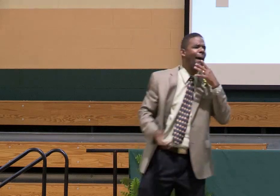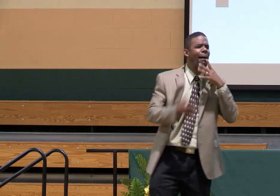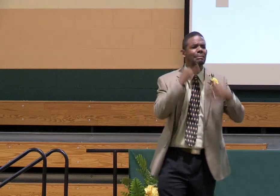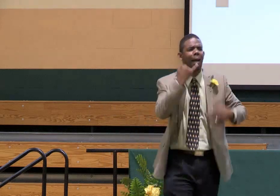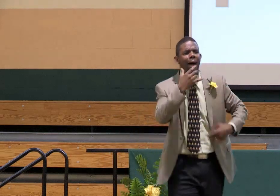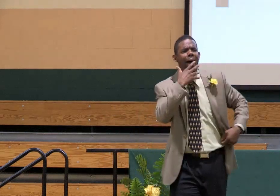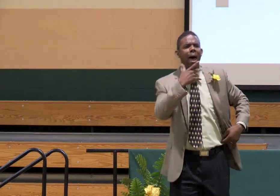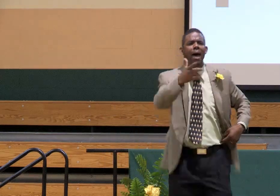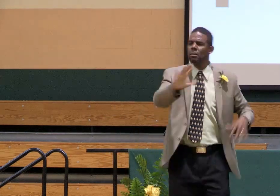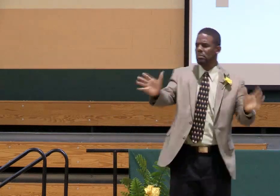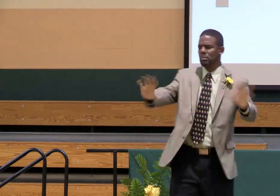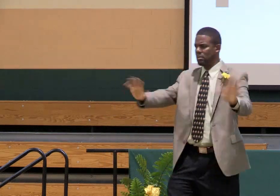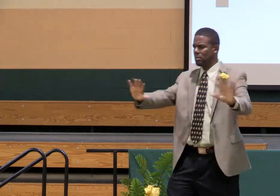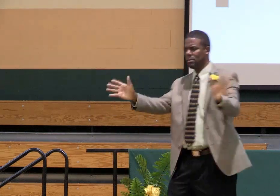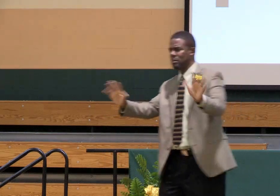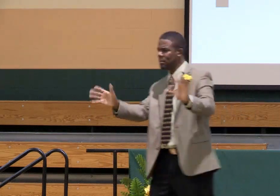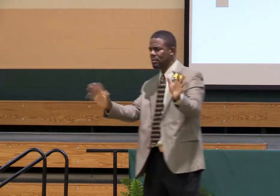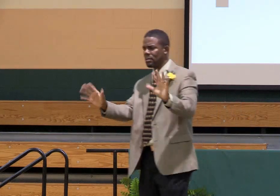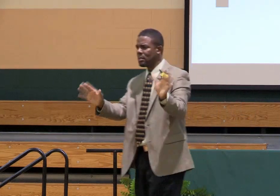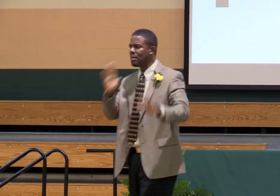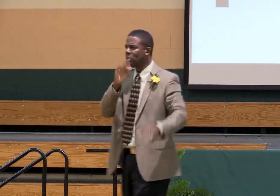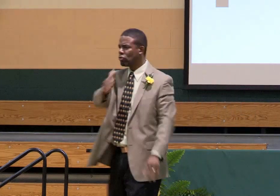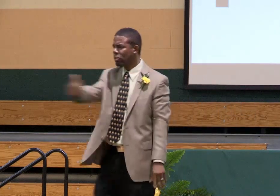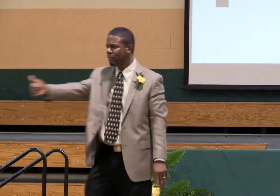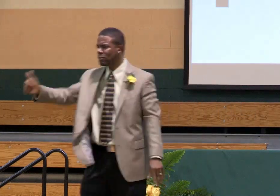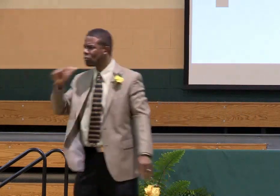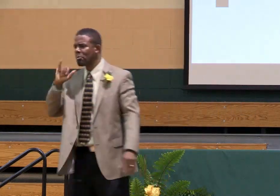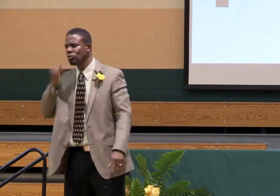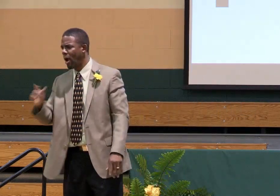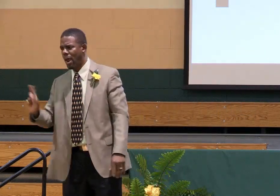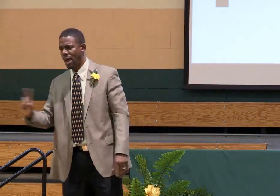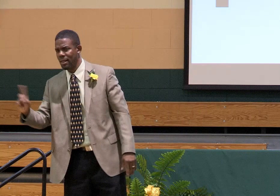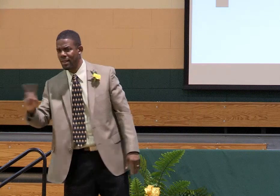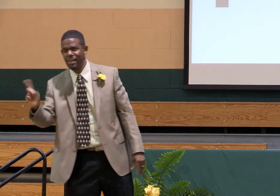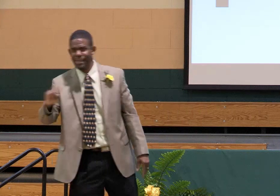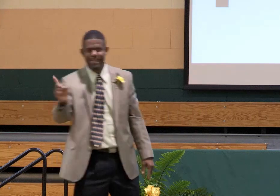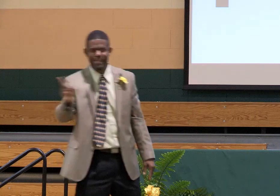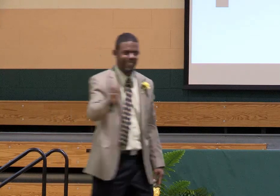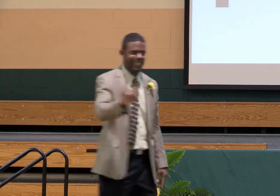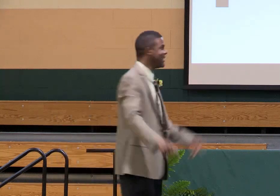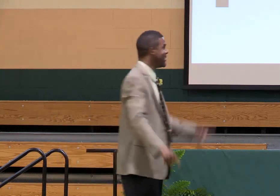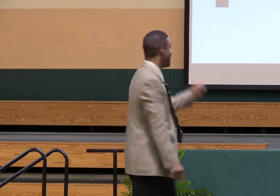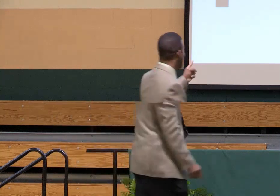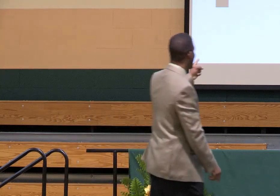be jealous of what others have and what others do. Be yourselves. Don't be jealous of others.